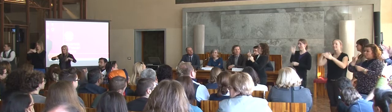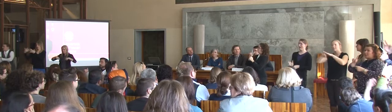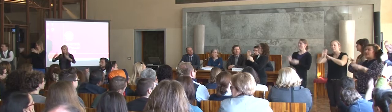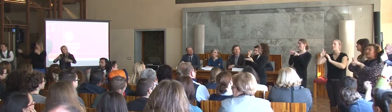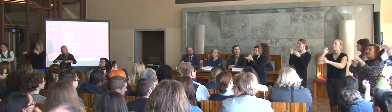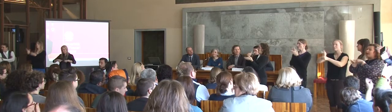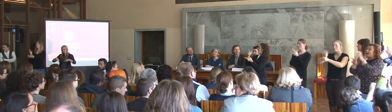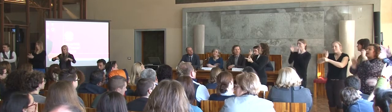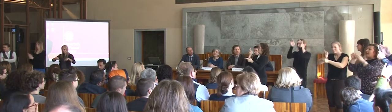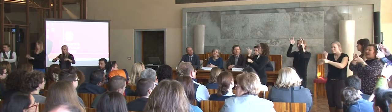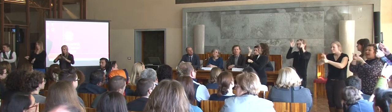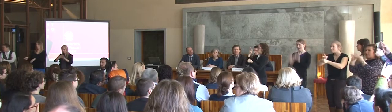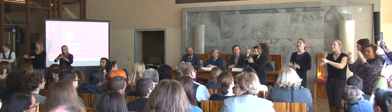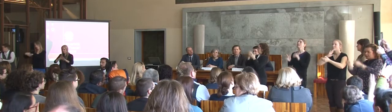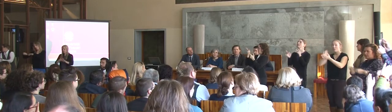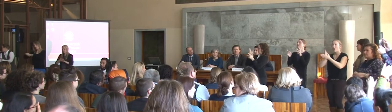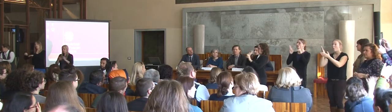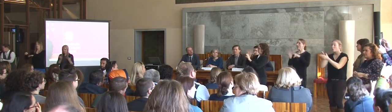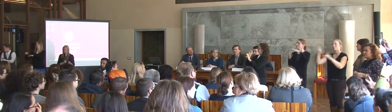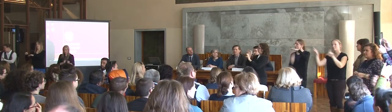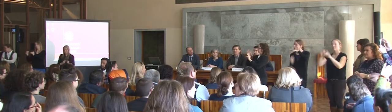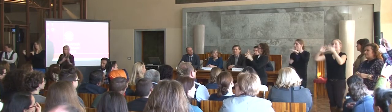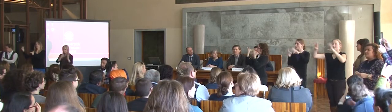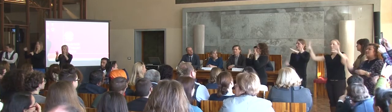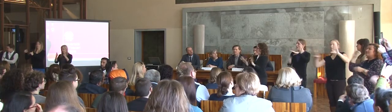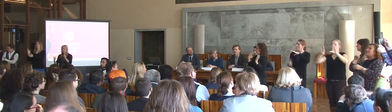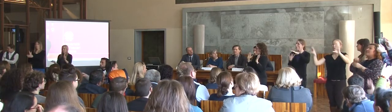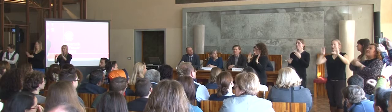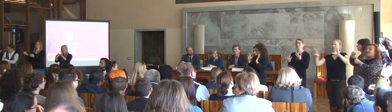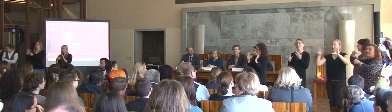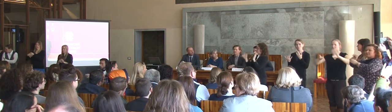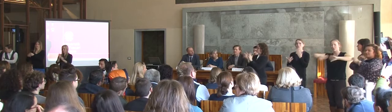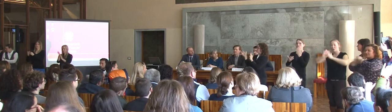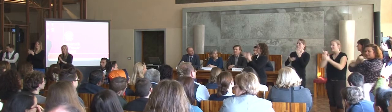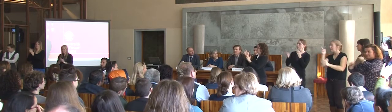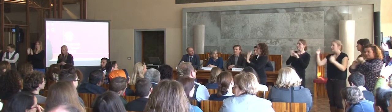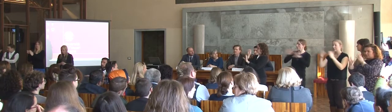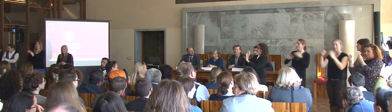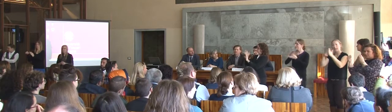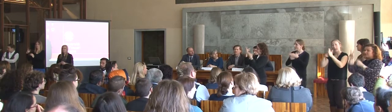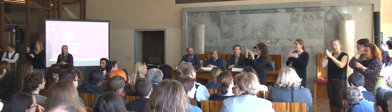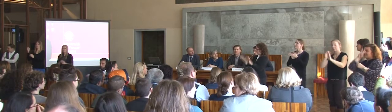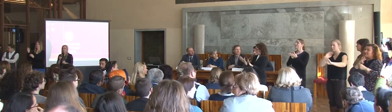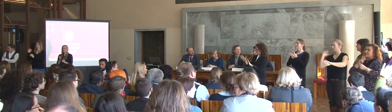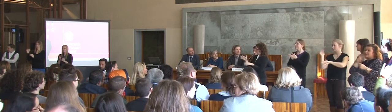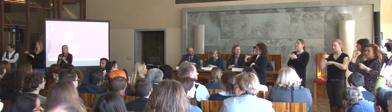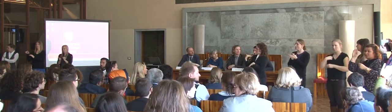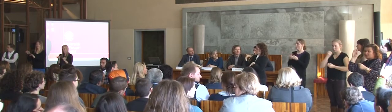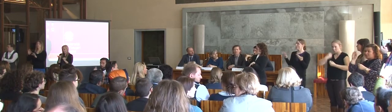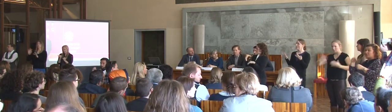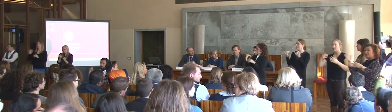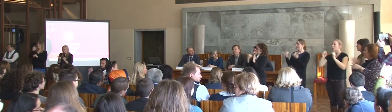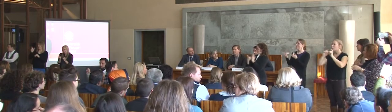recorded, downloaded, and updated, and uploaded to Spread the Sign. So with the latest 10,000 signs